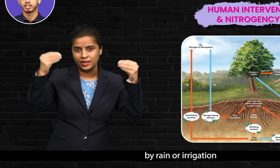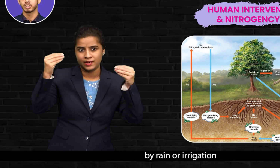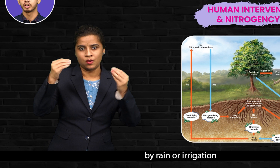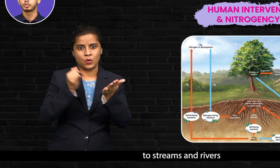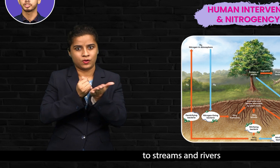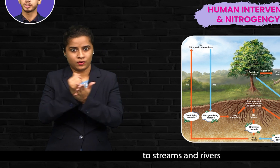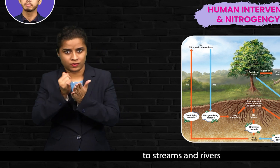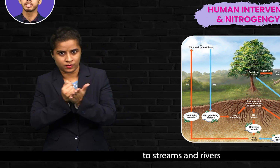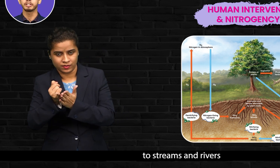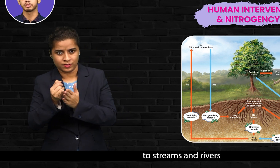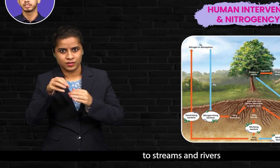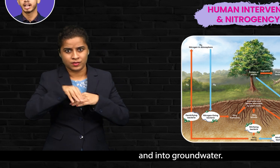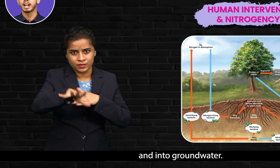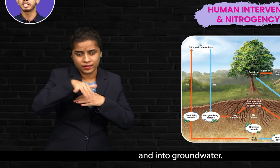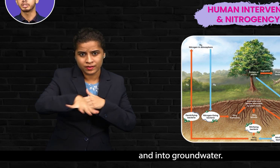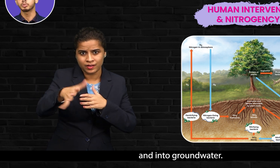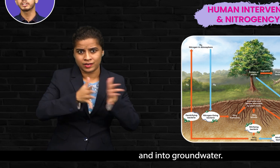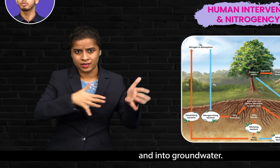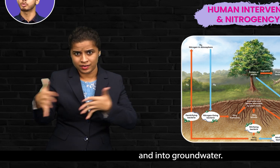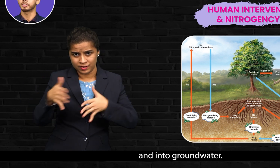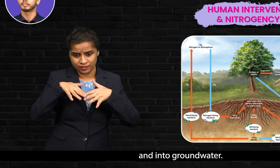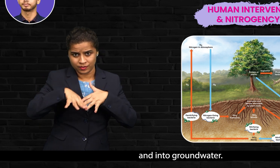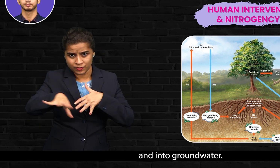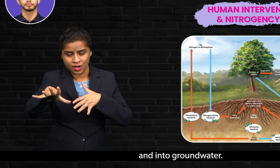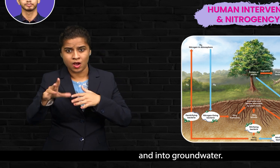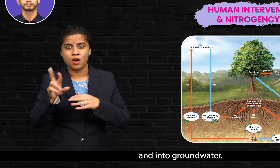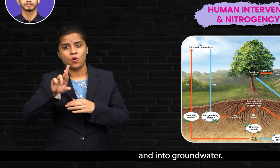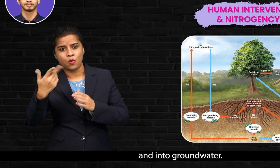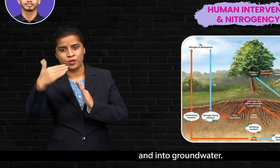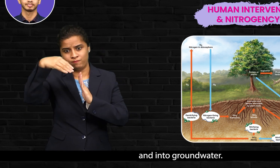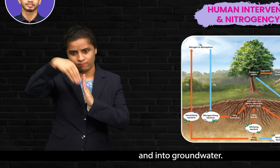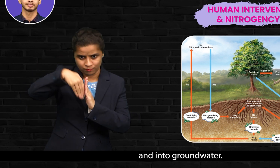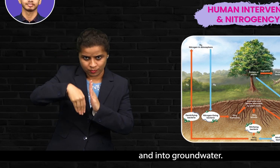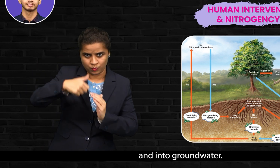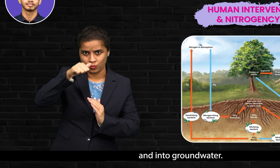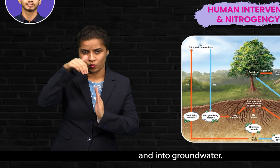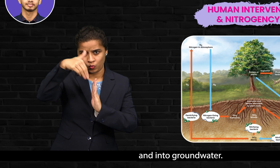irrigation to the streams and rivers and into the groundwater.